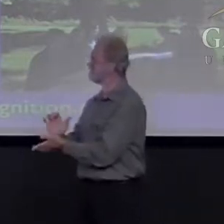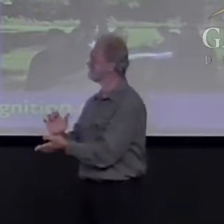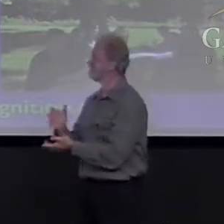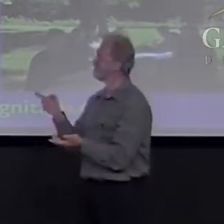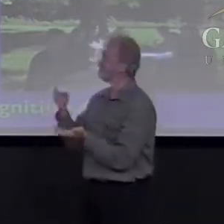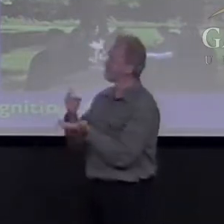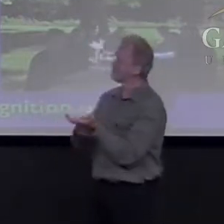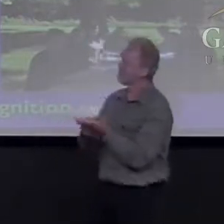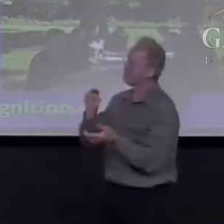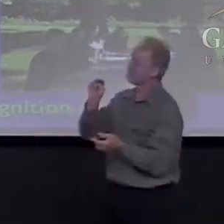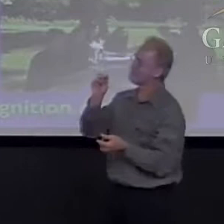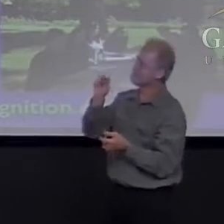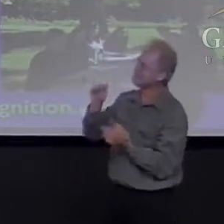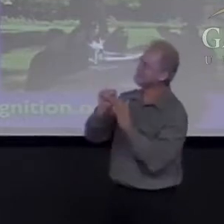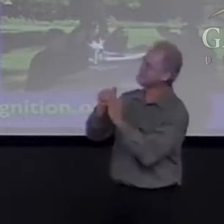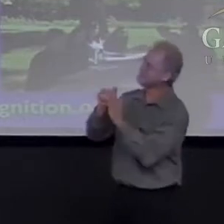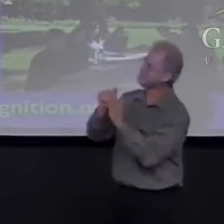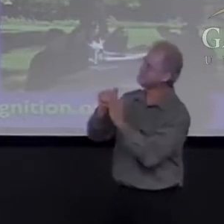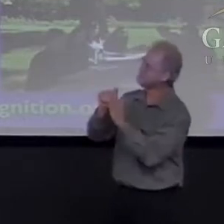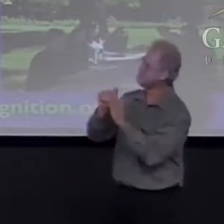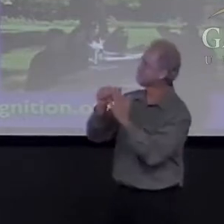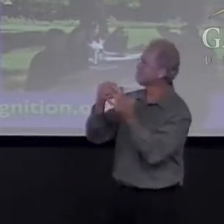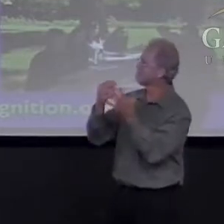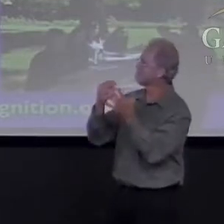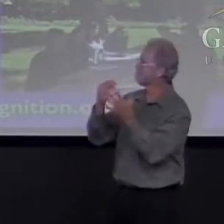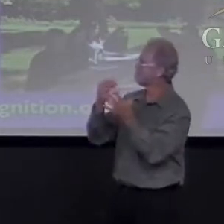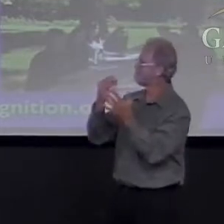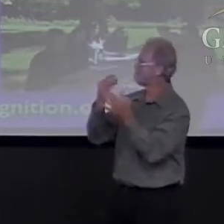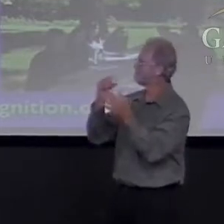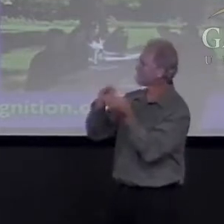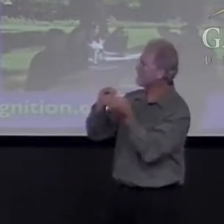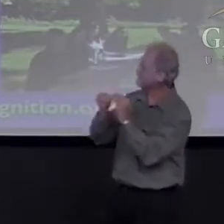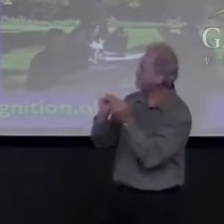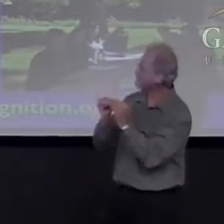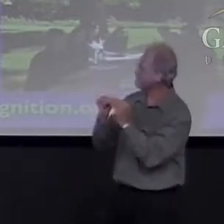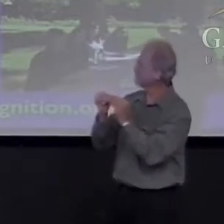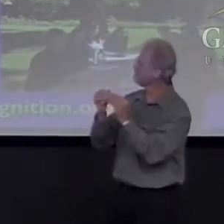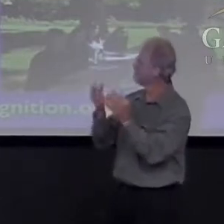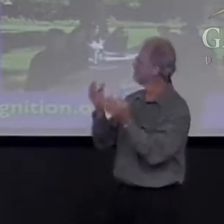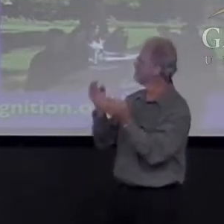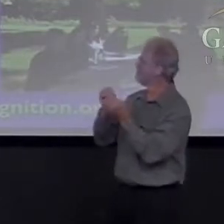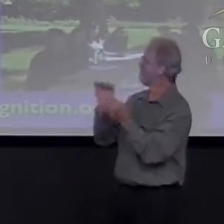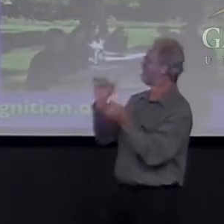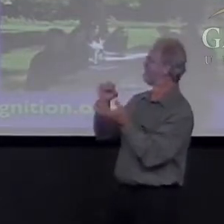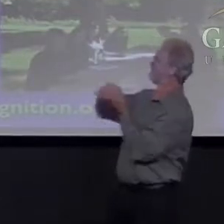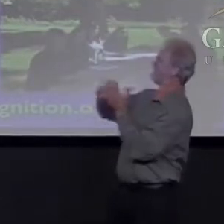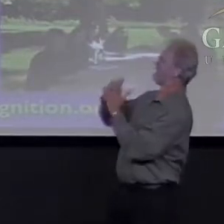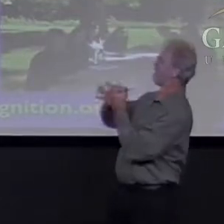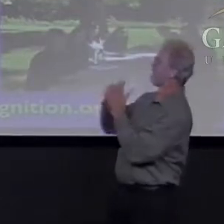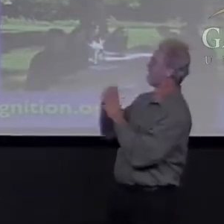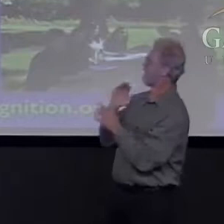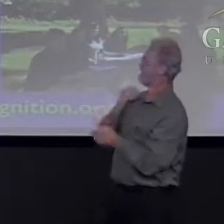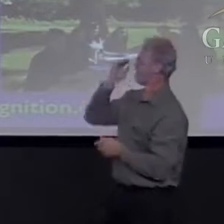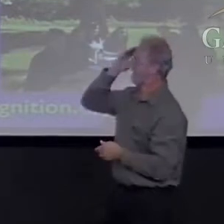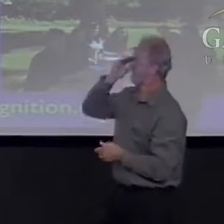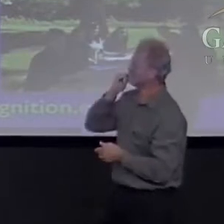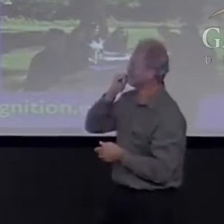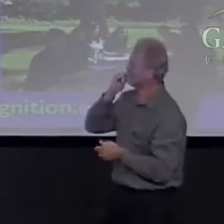form, but then having the symbol be representable on paper,